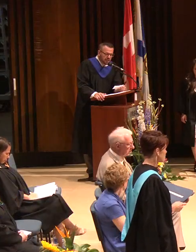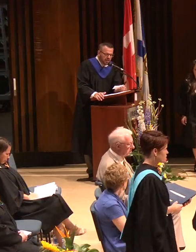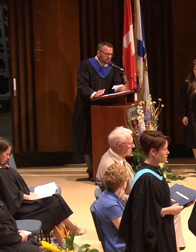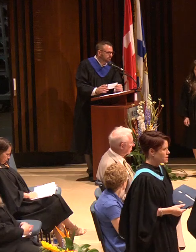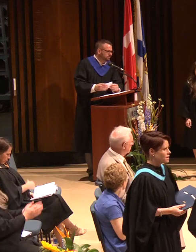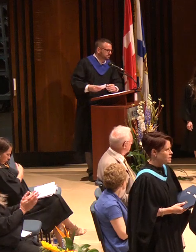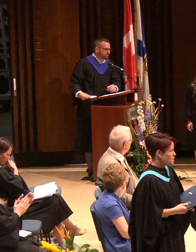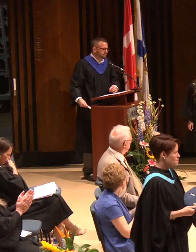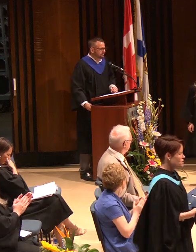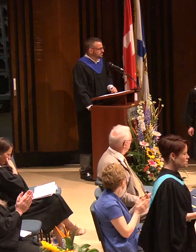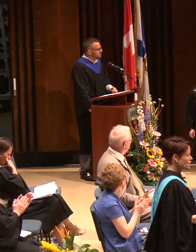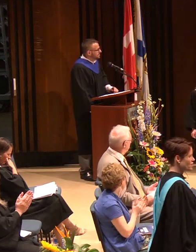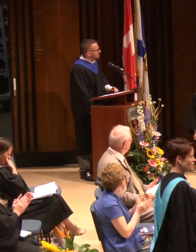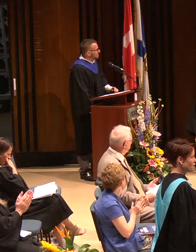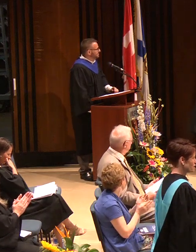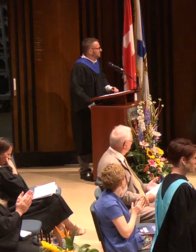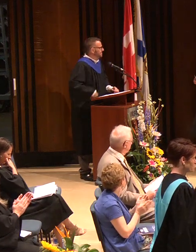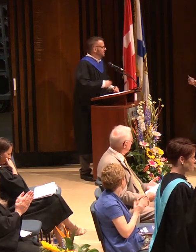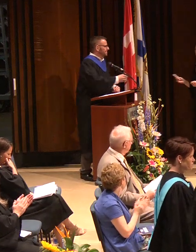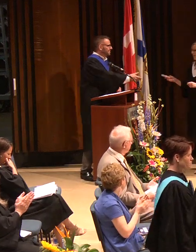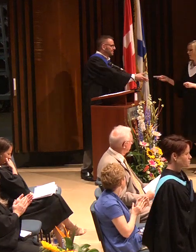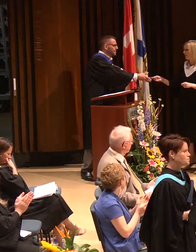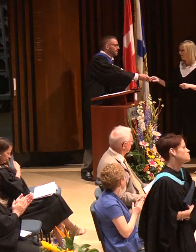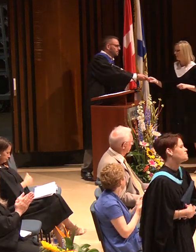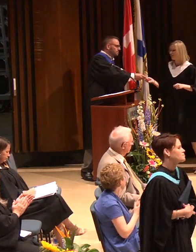Michelle Levine.